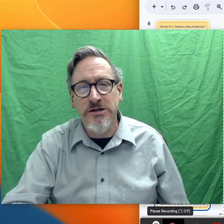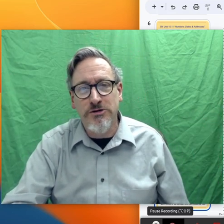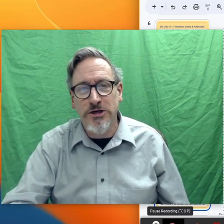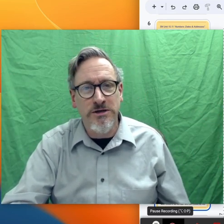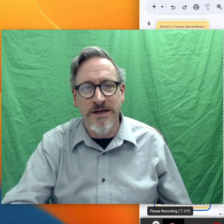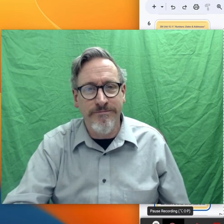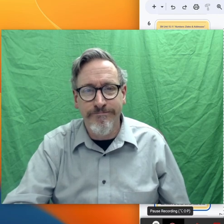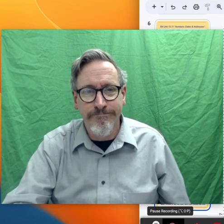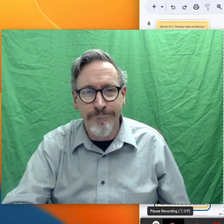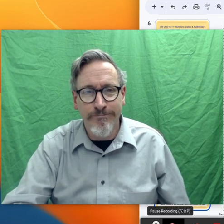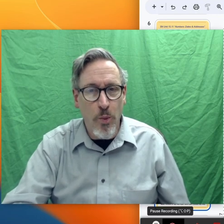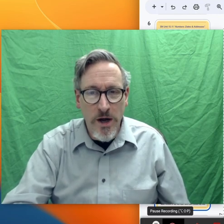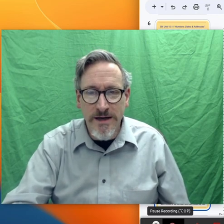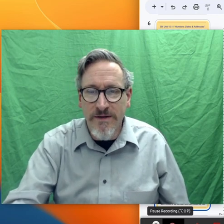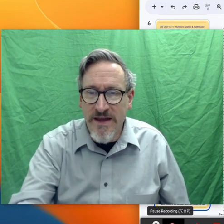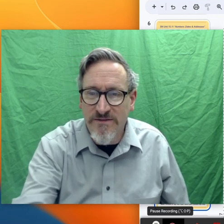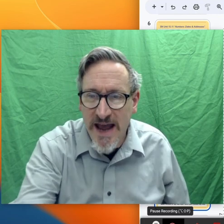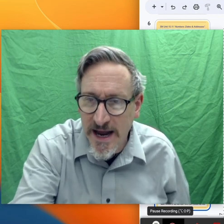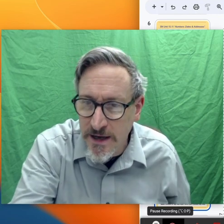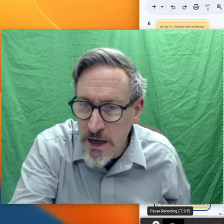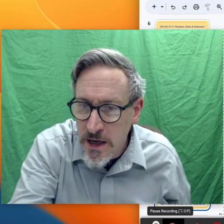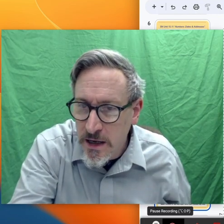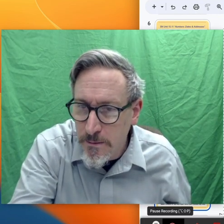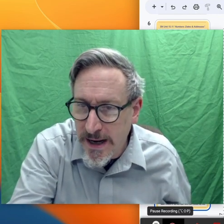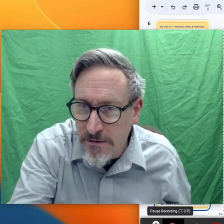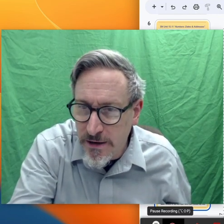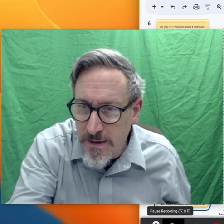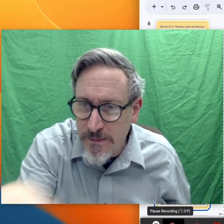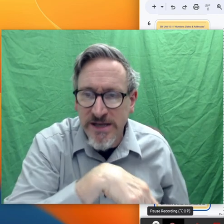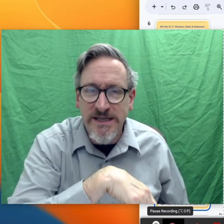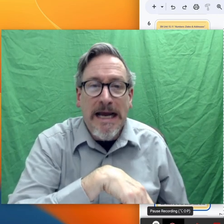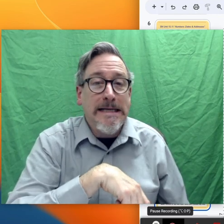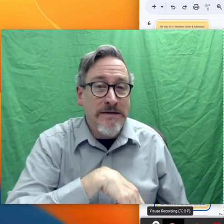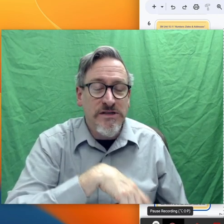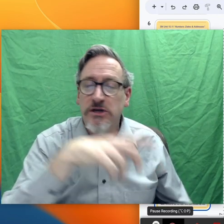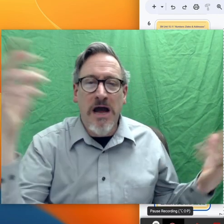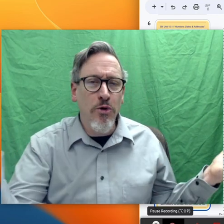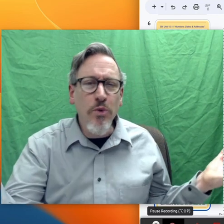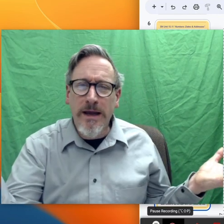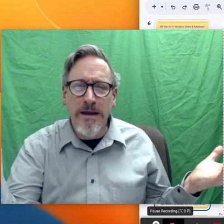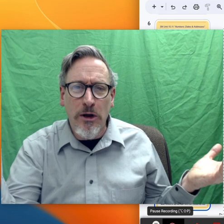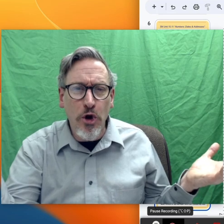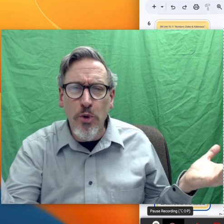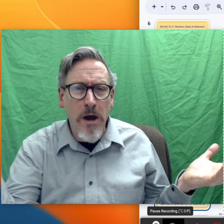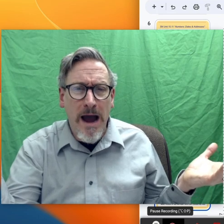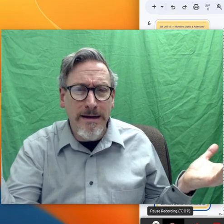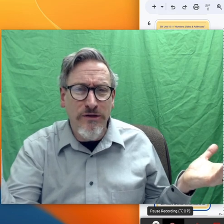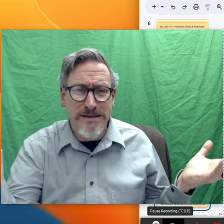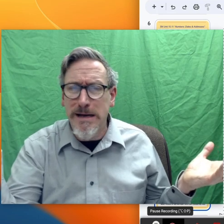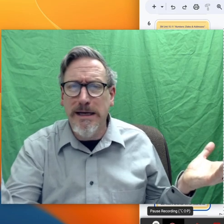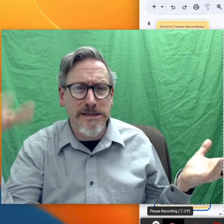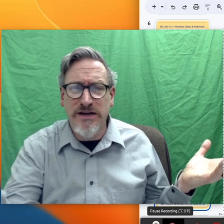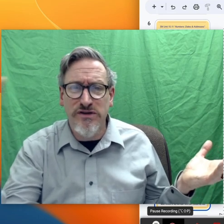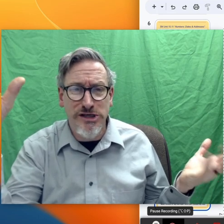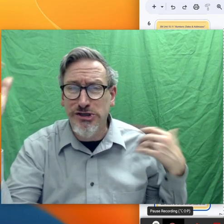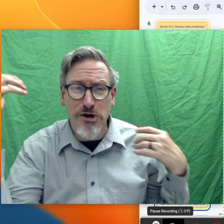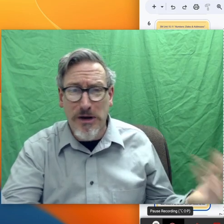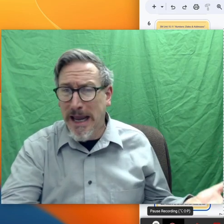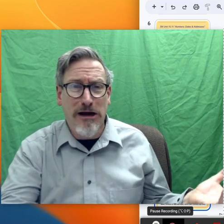BART construction, like what? And then they have to add Bay Area Rapid Transit. It's who that's not in